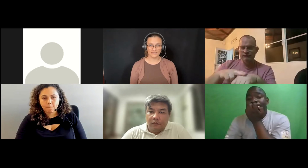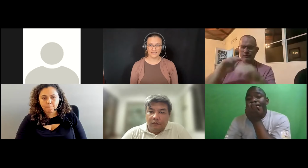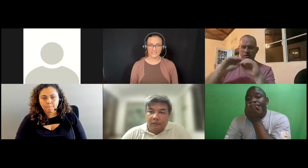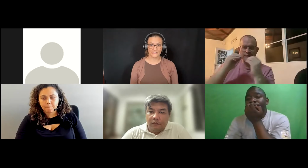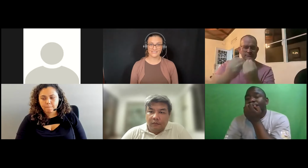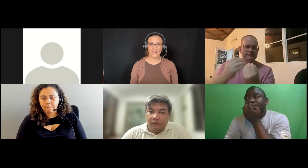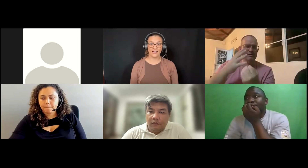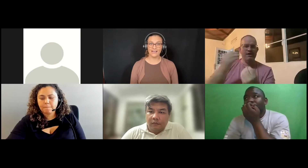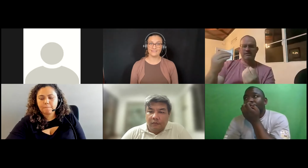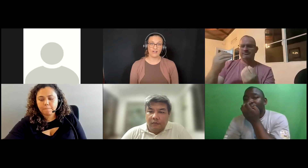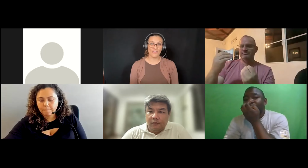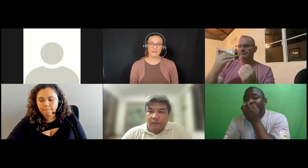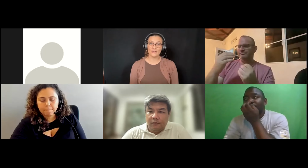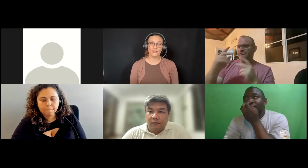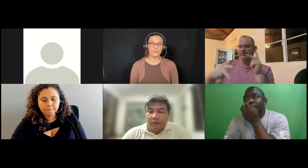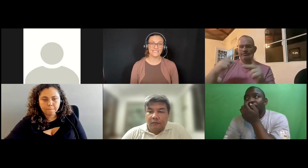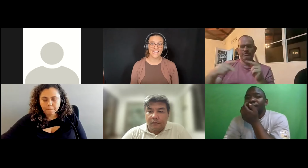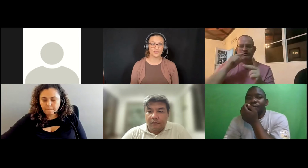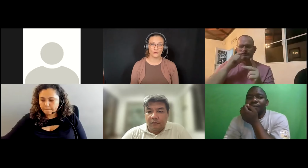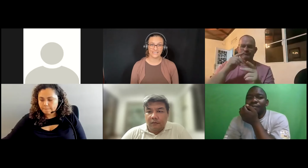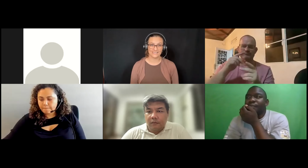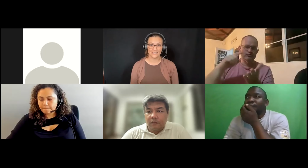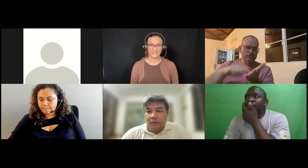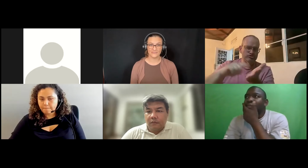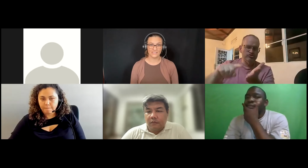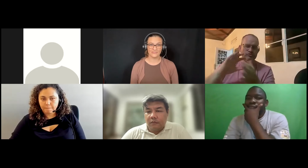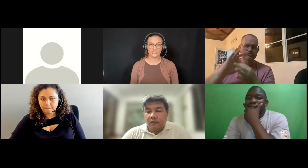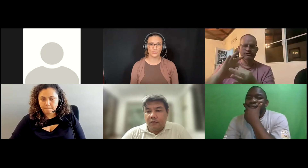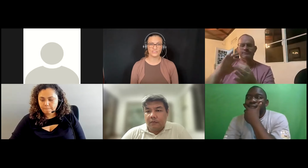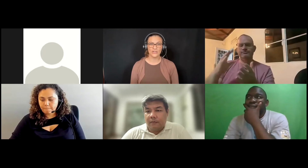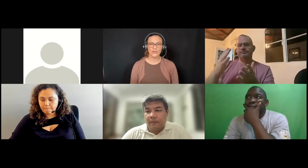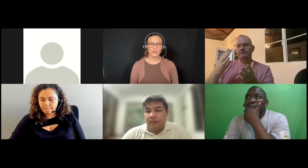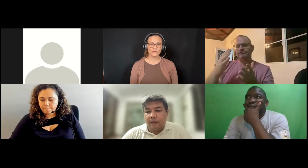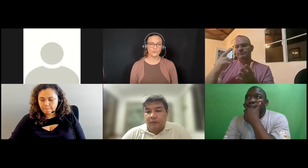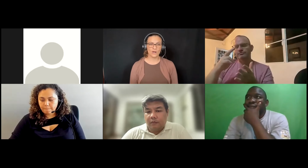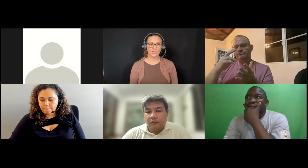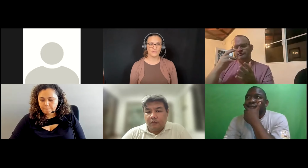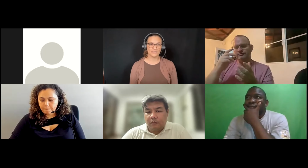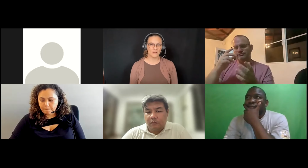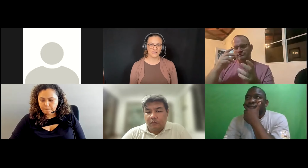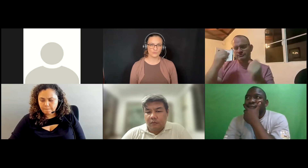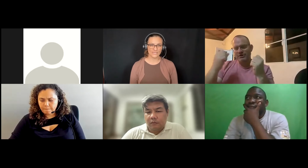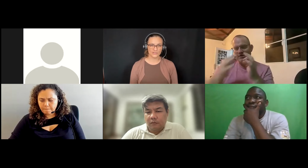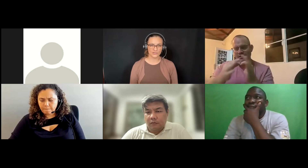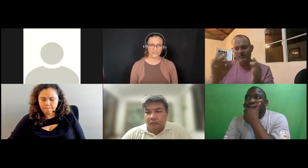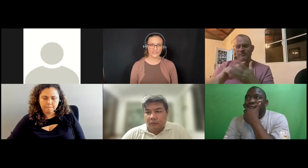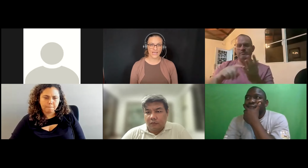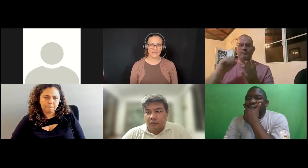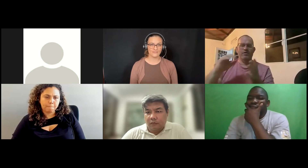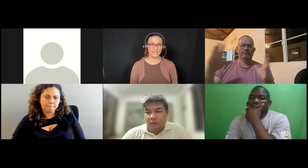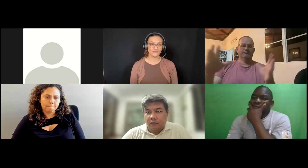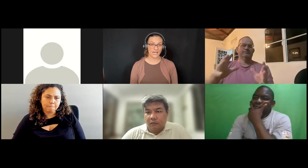local organizations on the ground, all the way to national organizations of individuals who are participating in